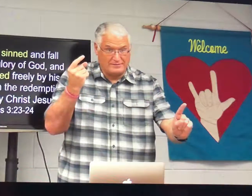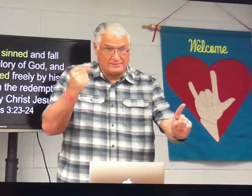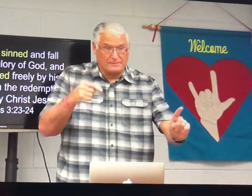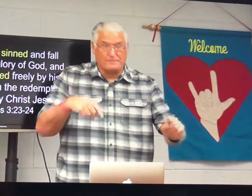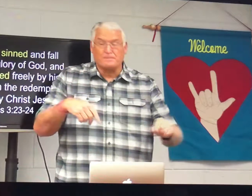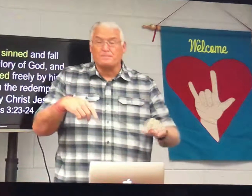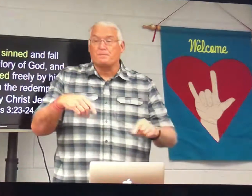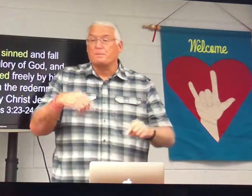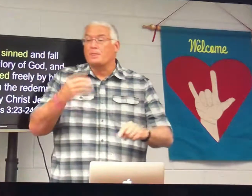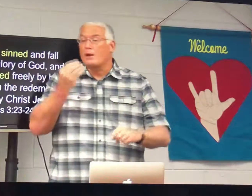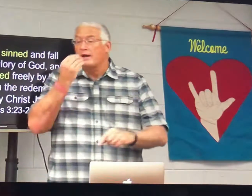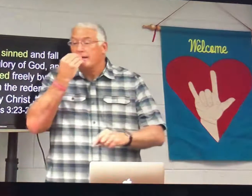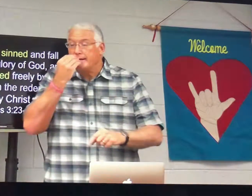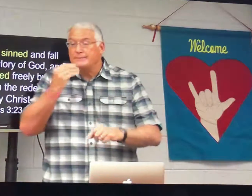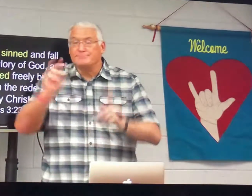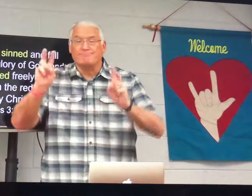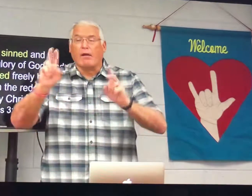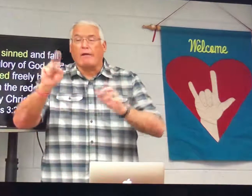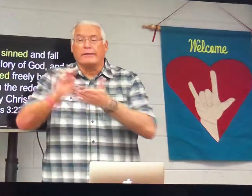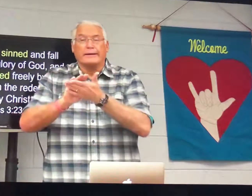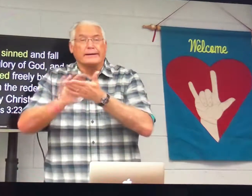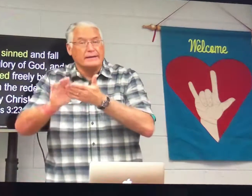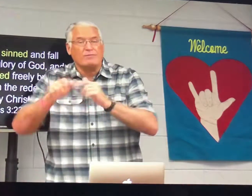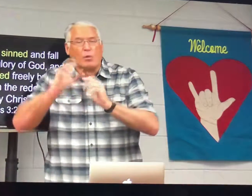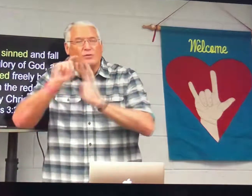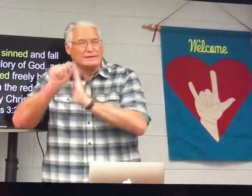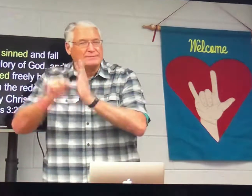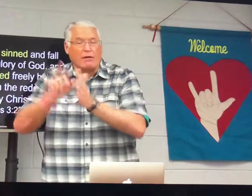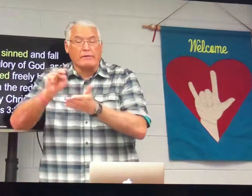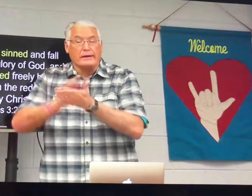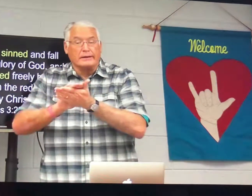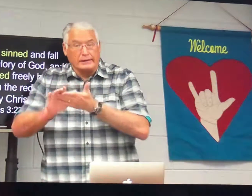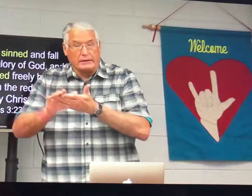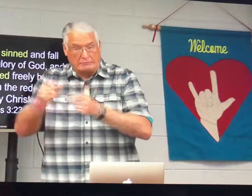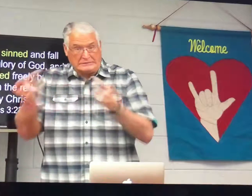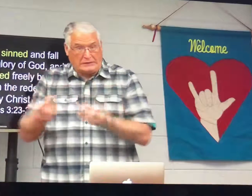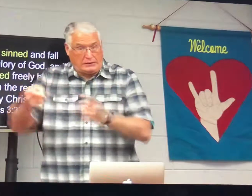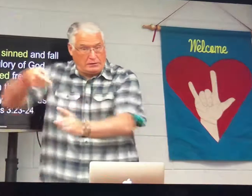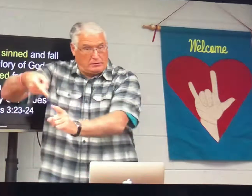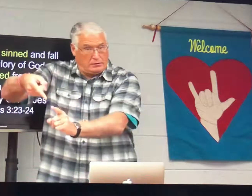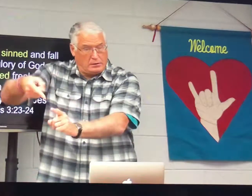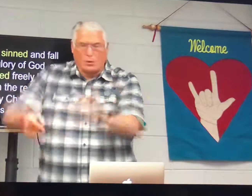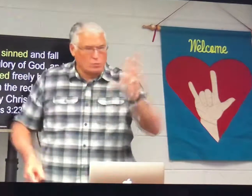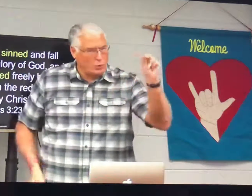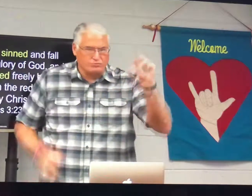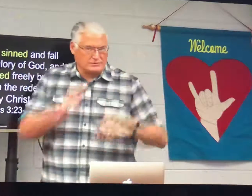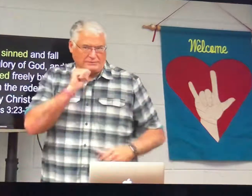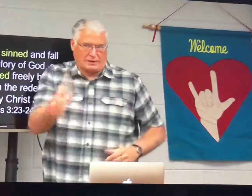Oh, by the way, side note, that one good SS formation that wanted to attack me says a bush